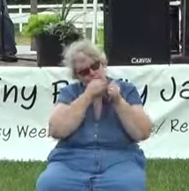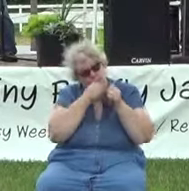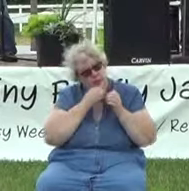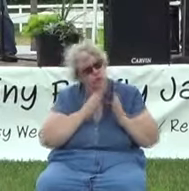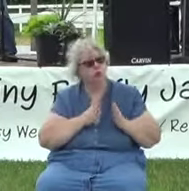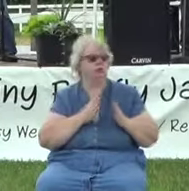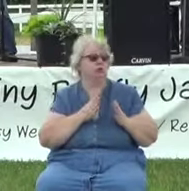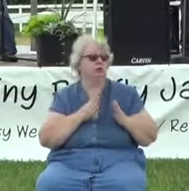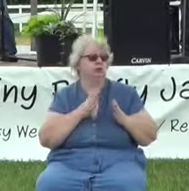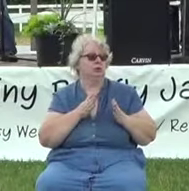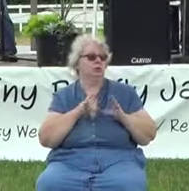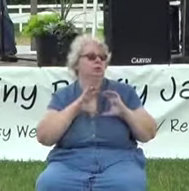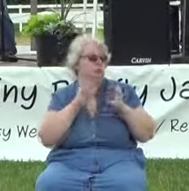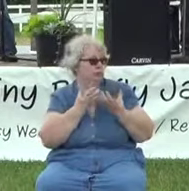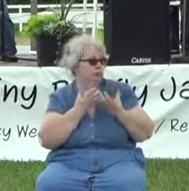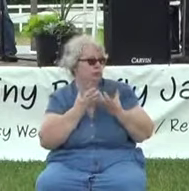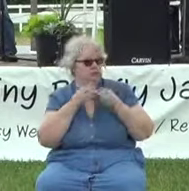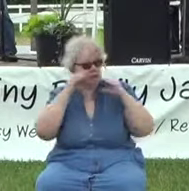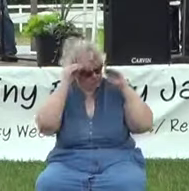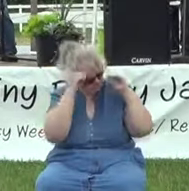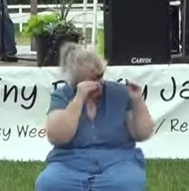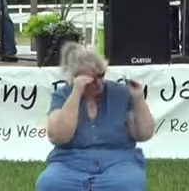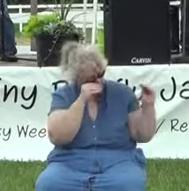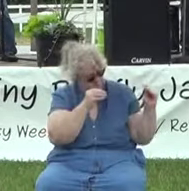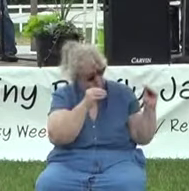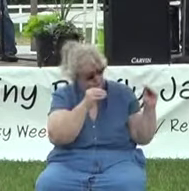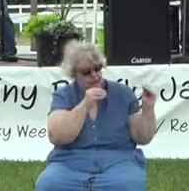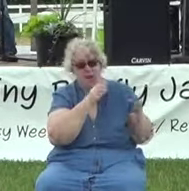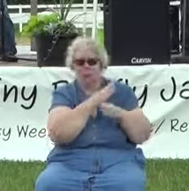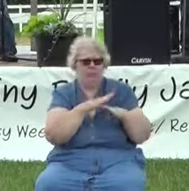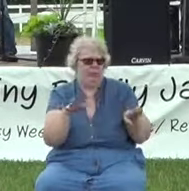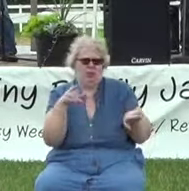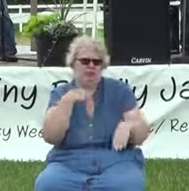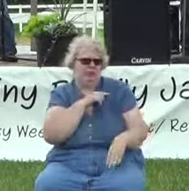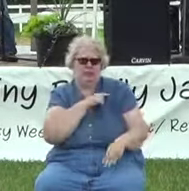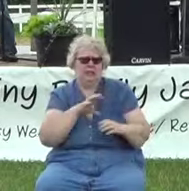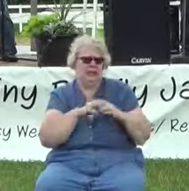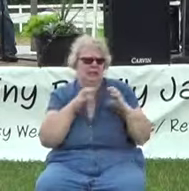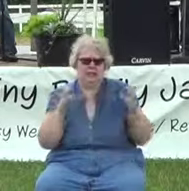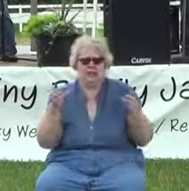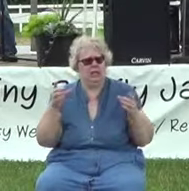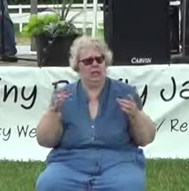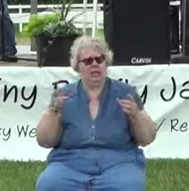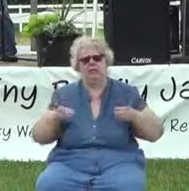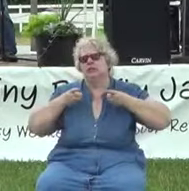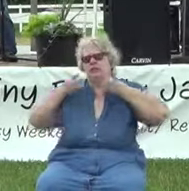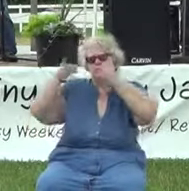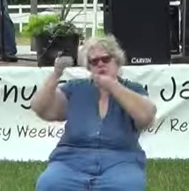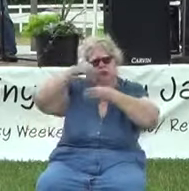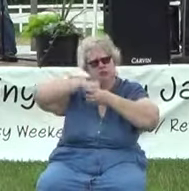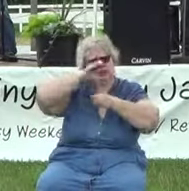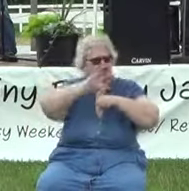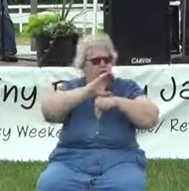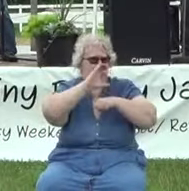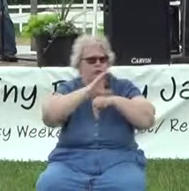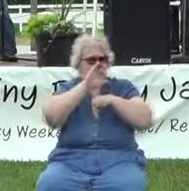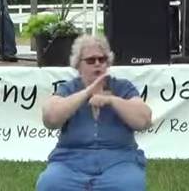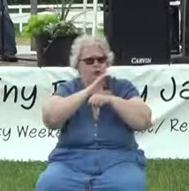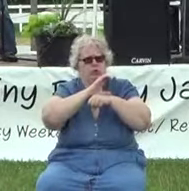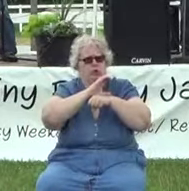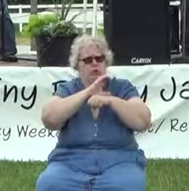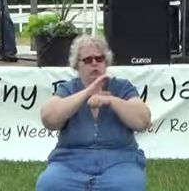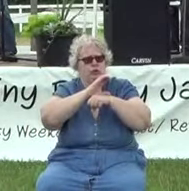We see very little devotion in the church universal today. We live